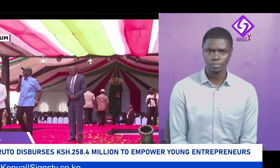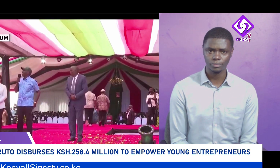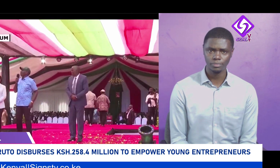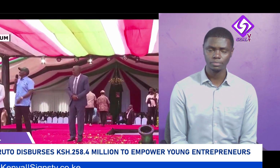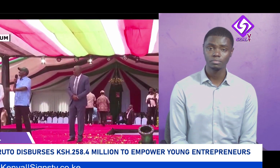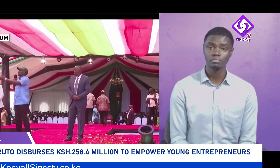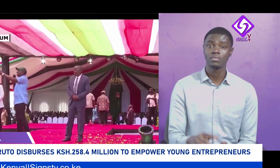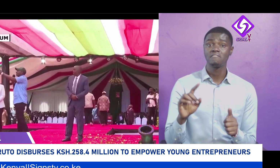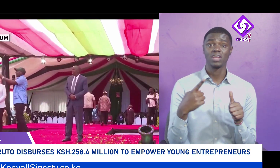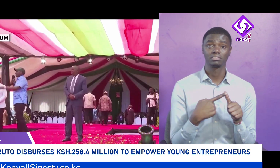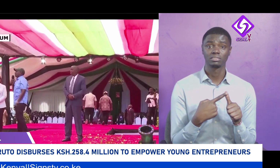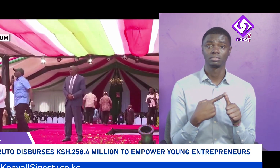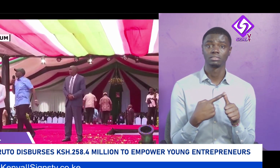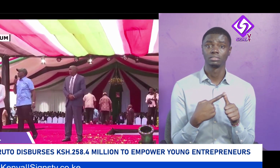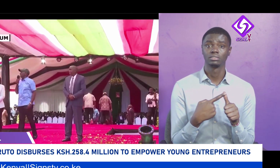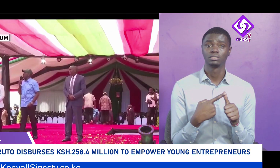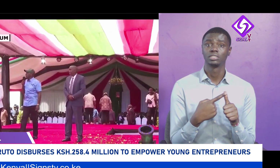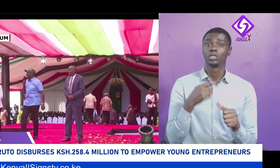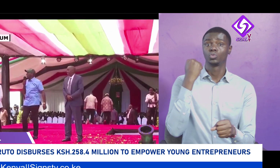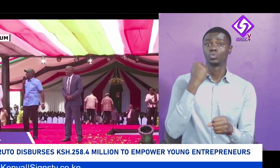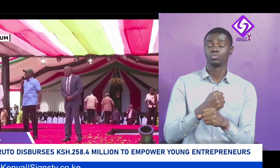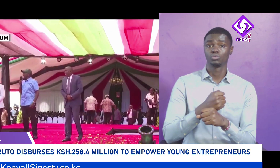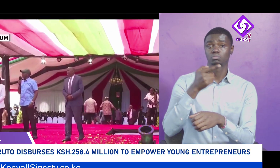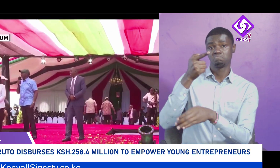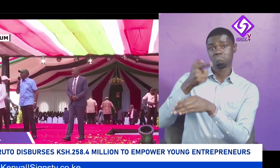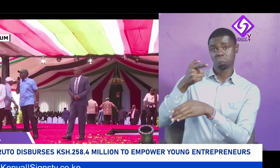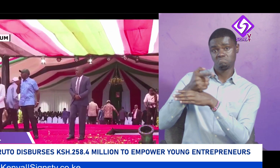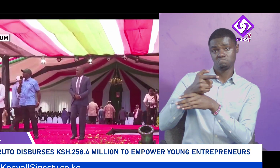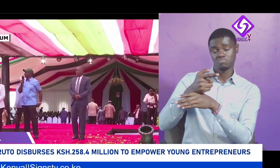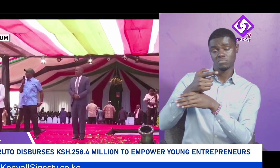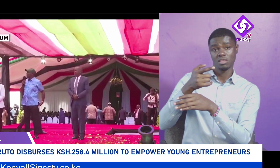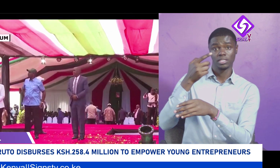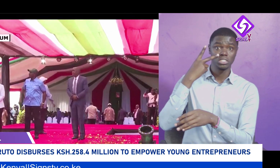Kwanza wacha tucheze video hapo mjue pesa mtapata kwa njia gani. Wapi video?